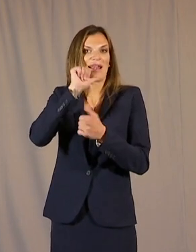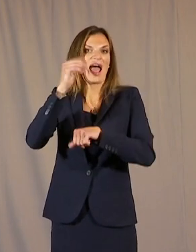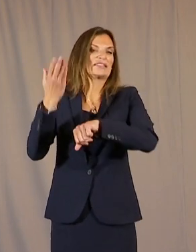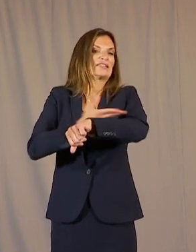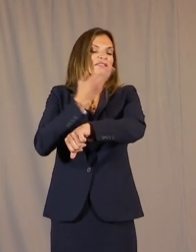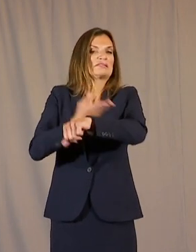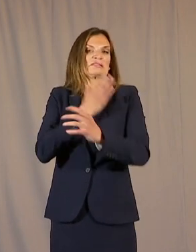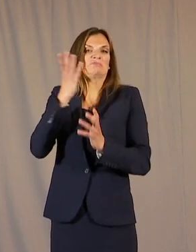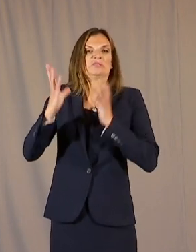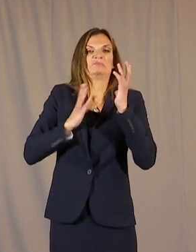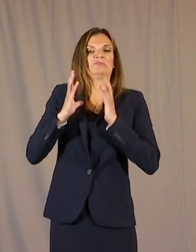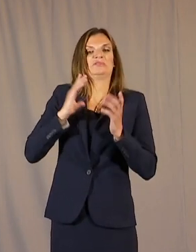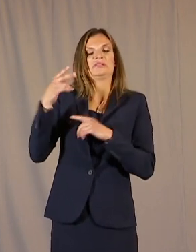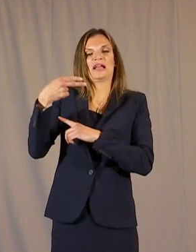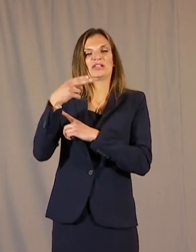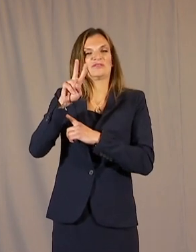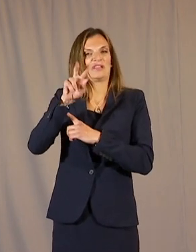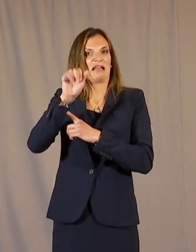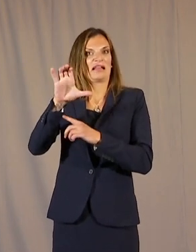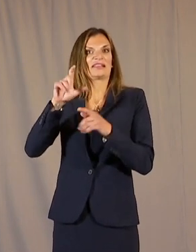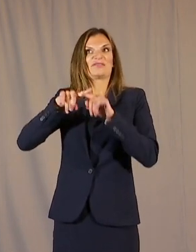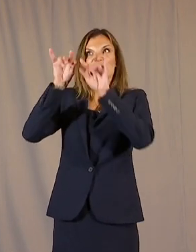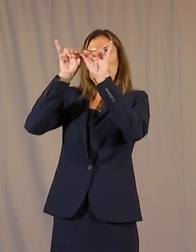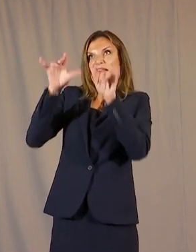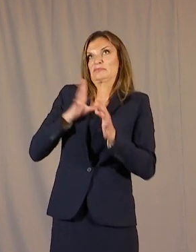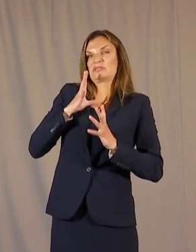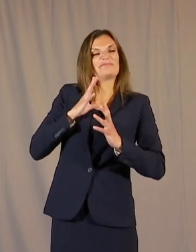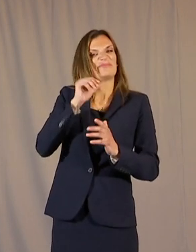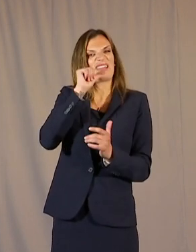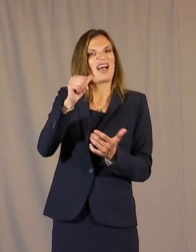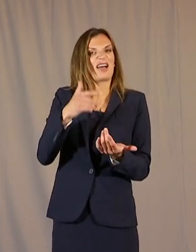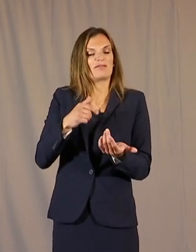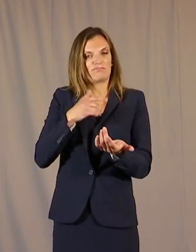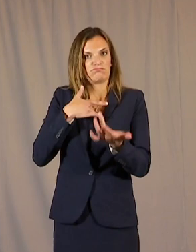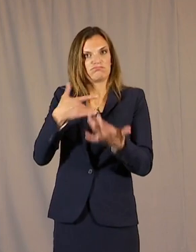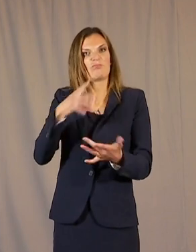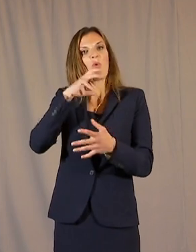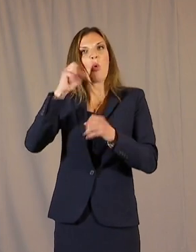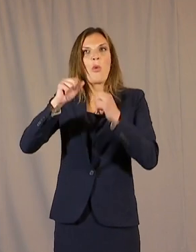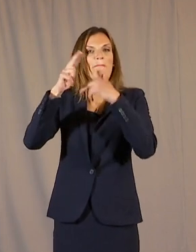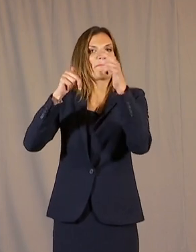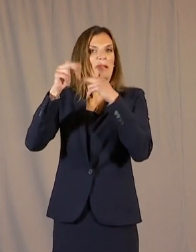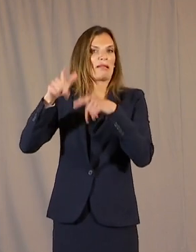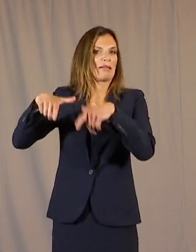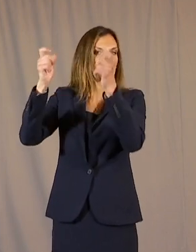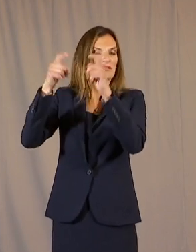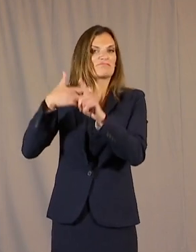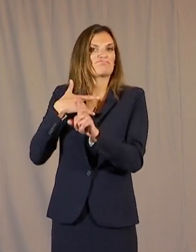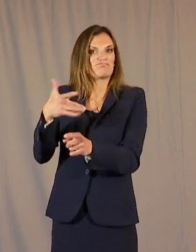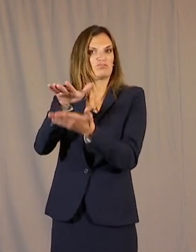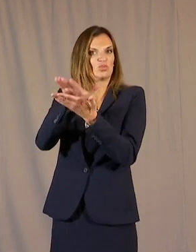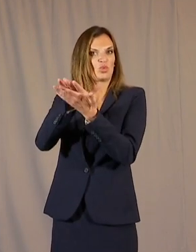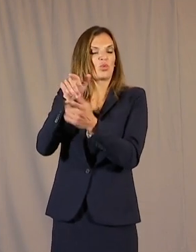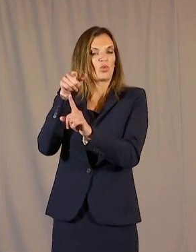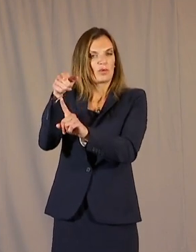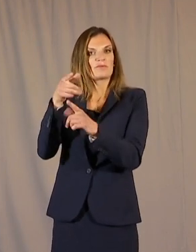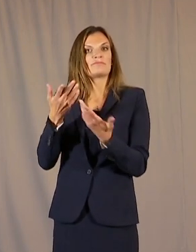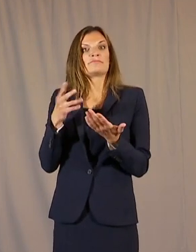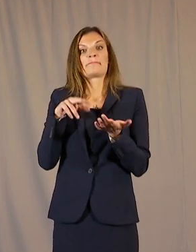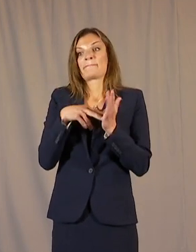outdated HVAC systems. And so again, as a child goes to school in a daycare setting or